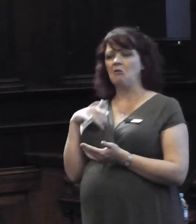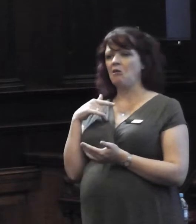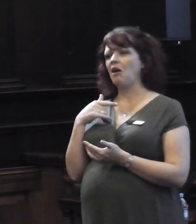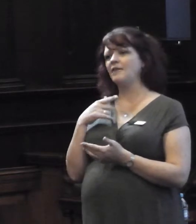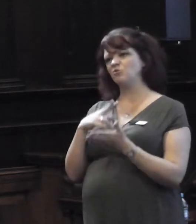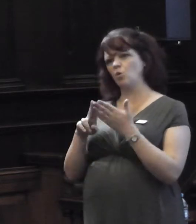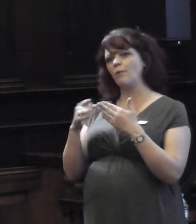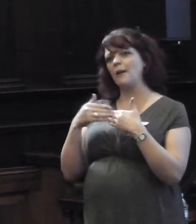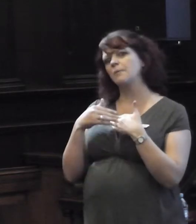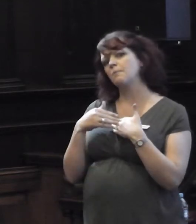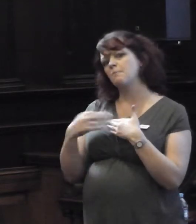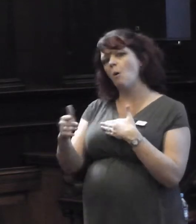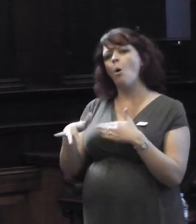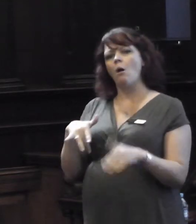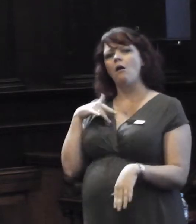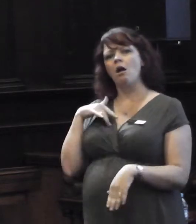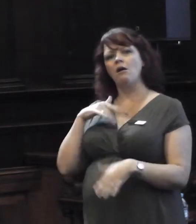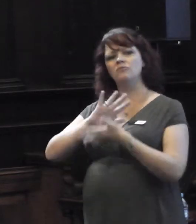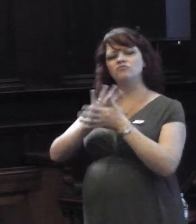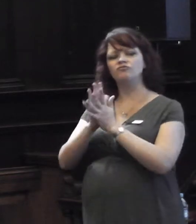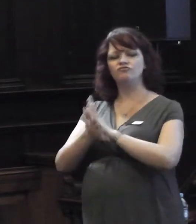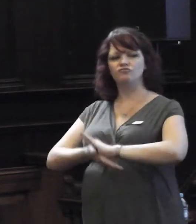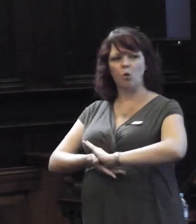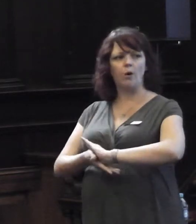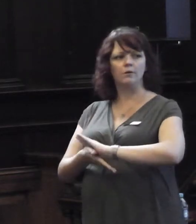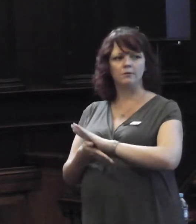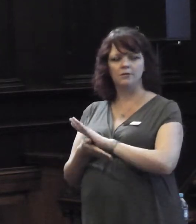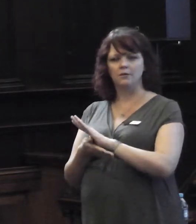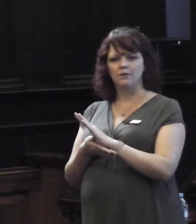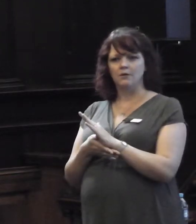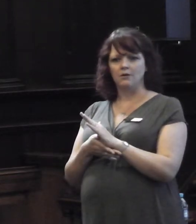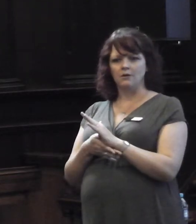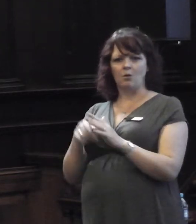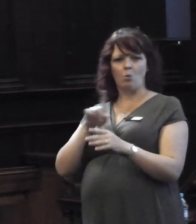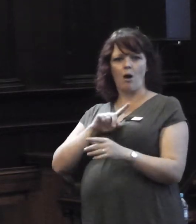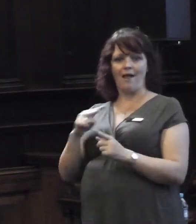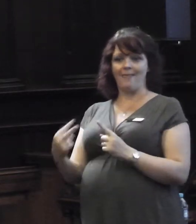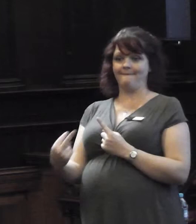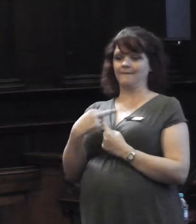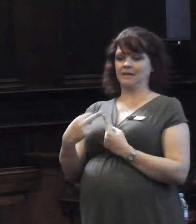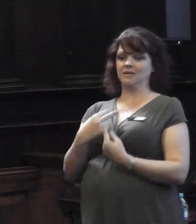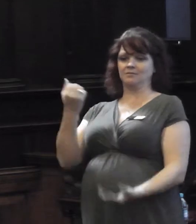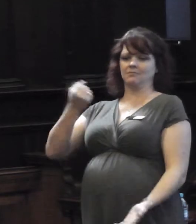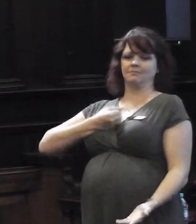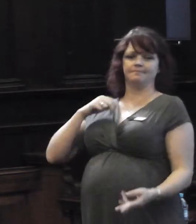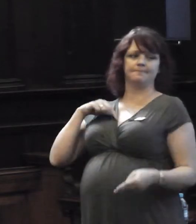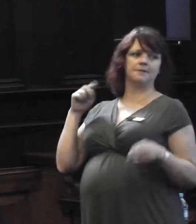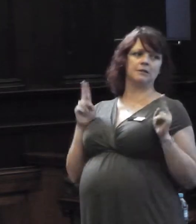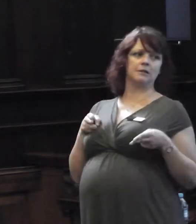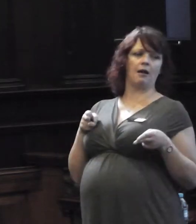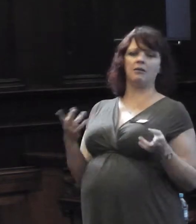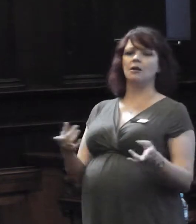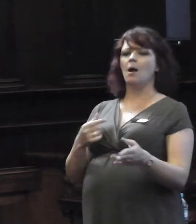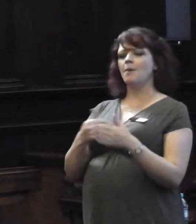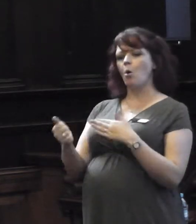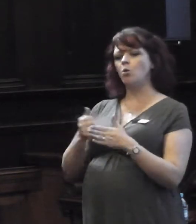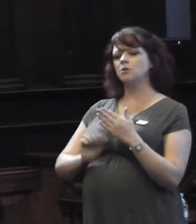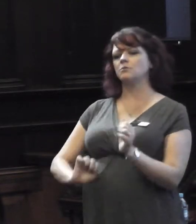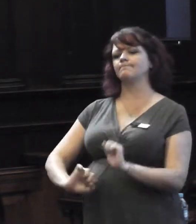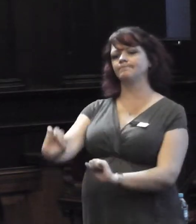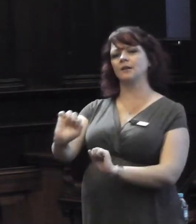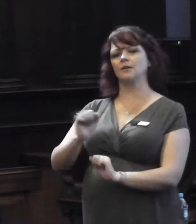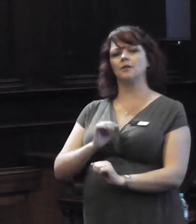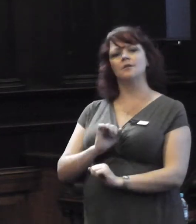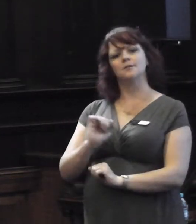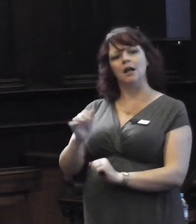will be forever ruined. Certainly the victim, but also the offender, who